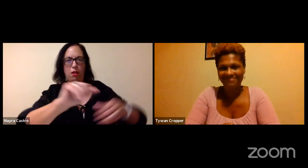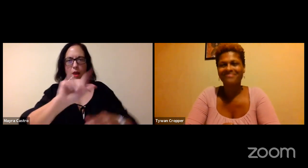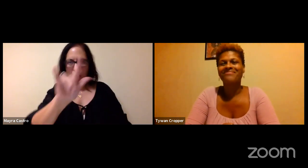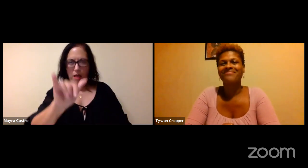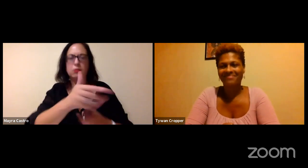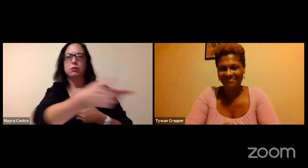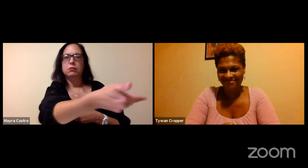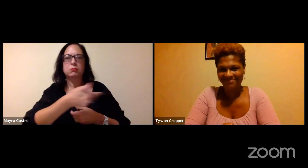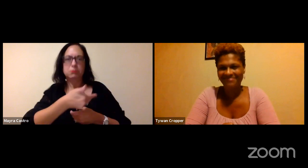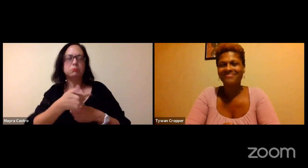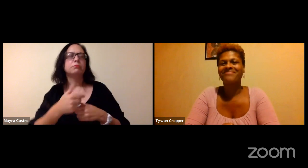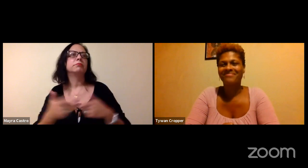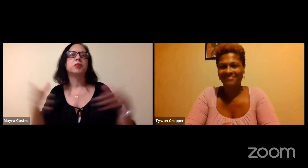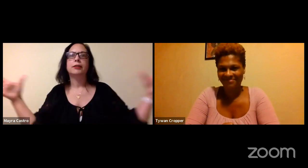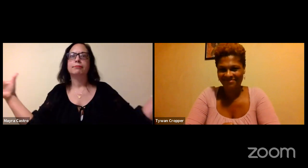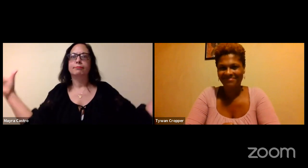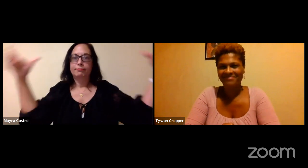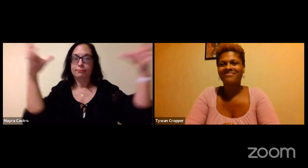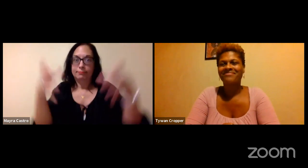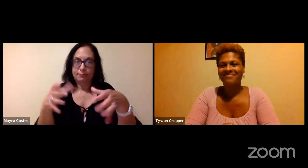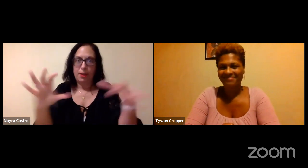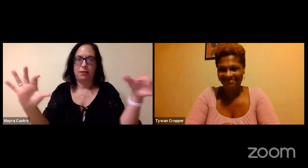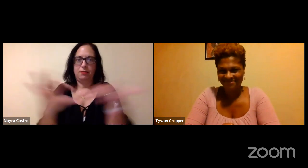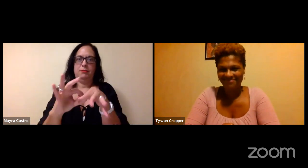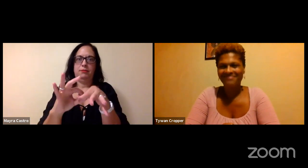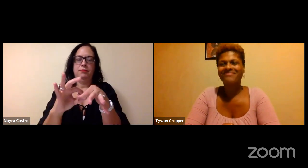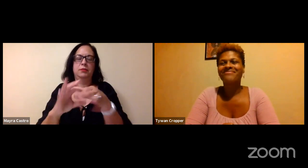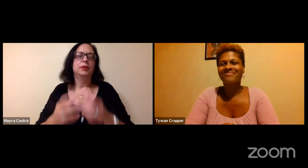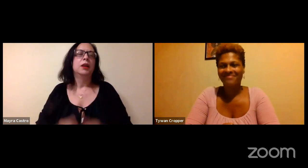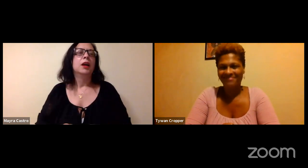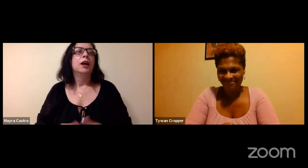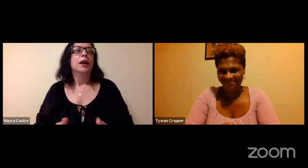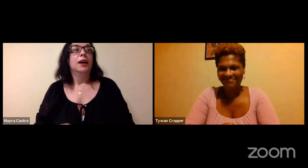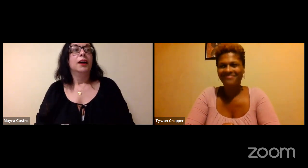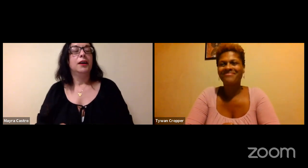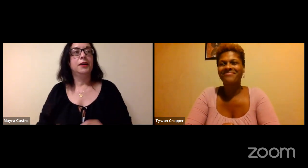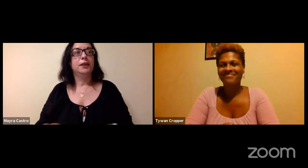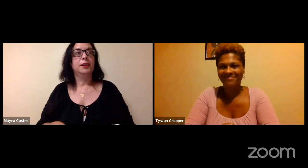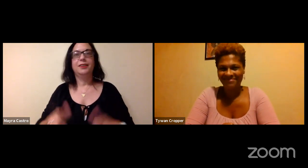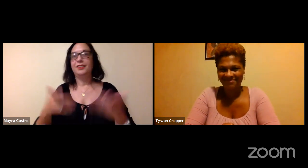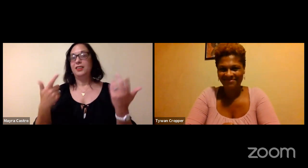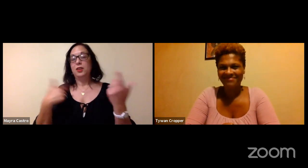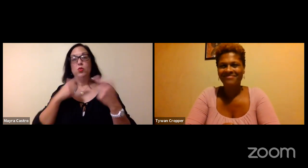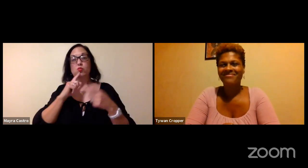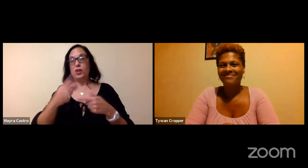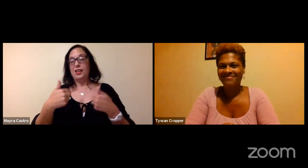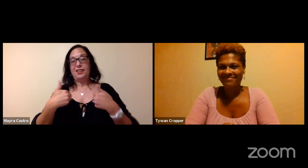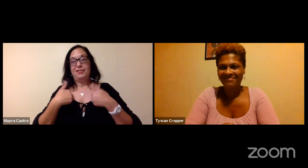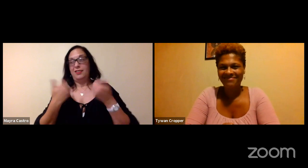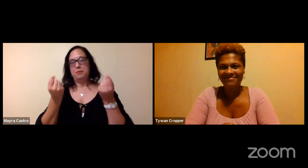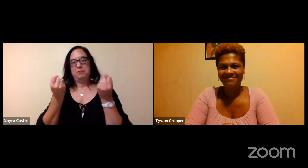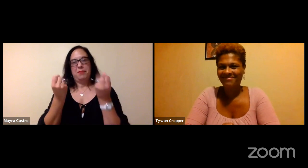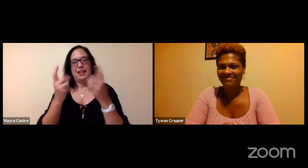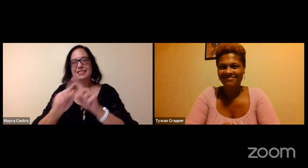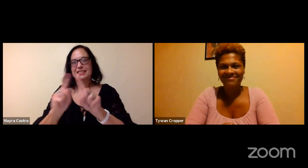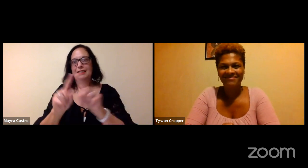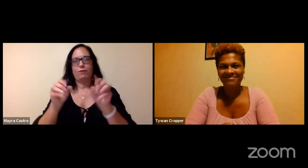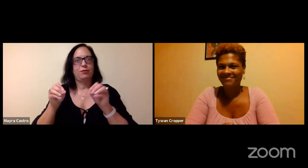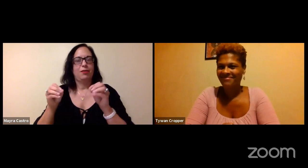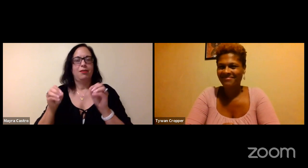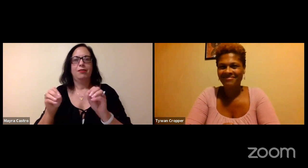our culture and become allies. And we need to become allies. We need to bridge that